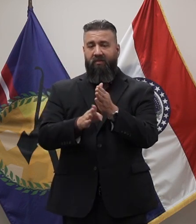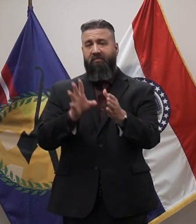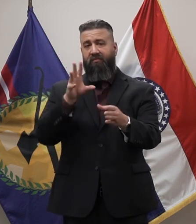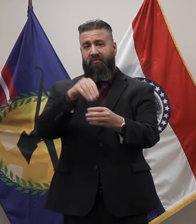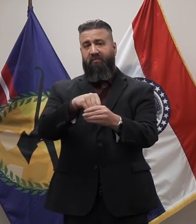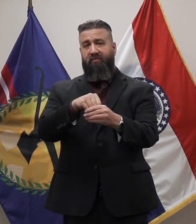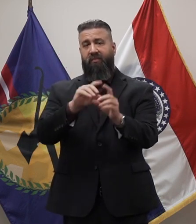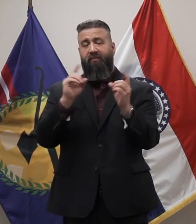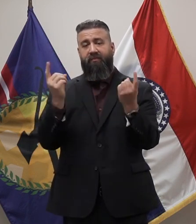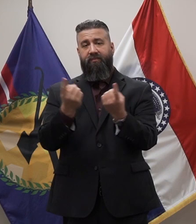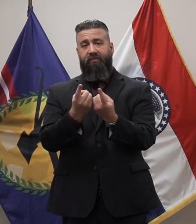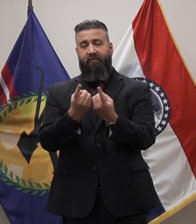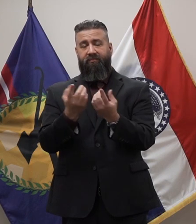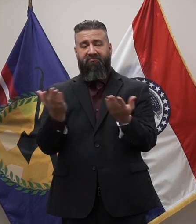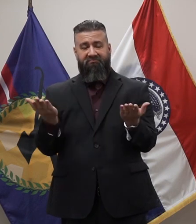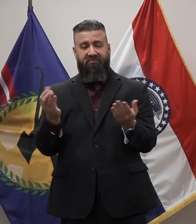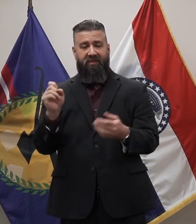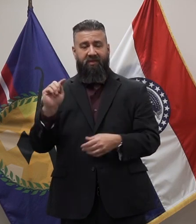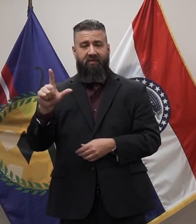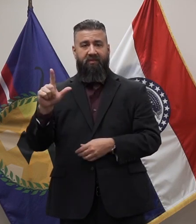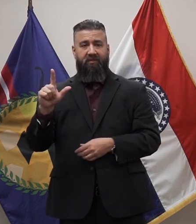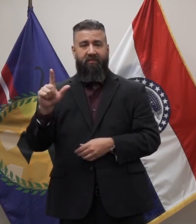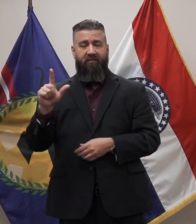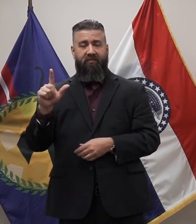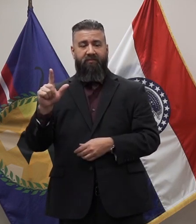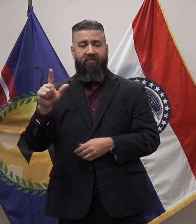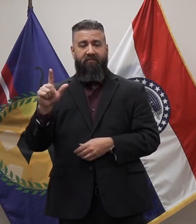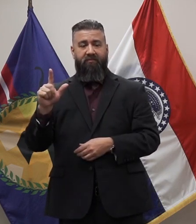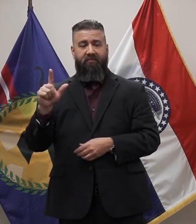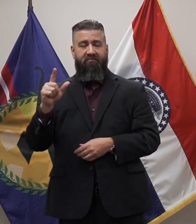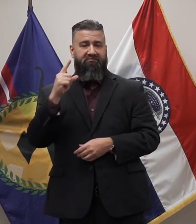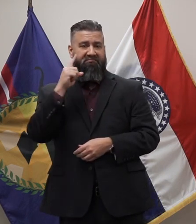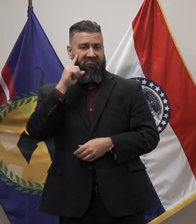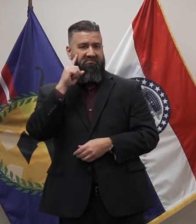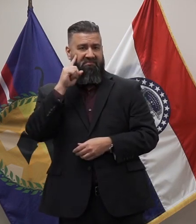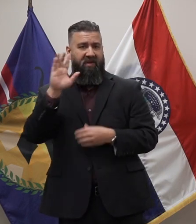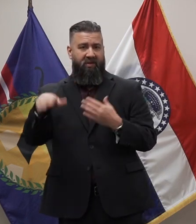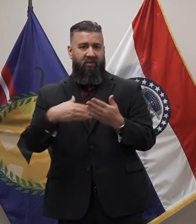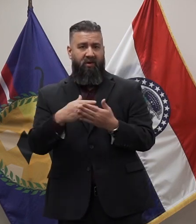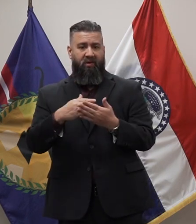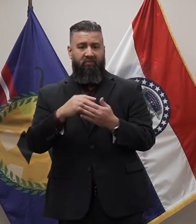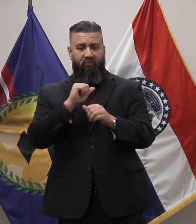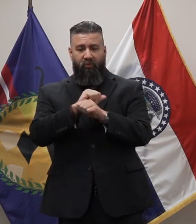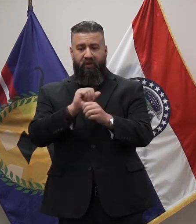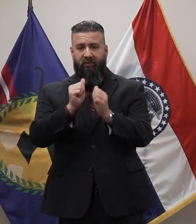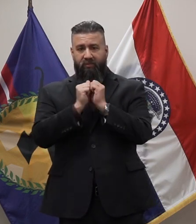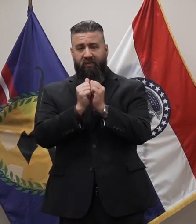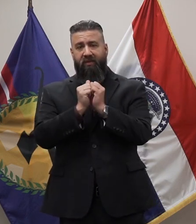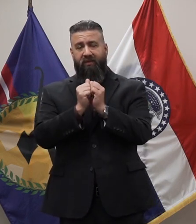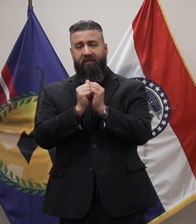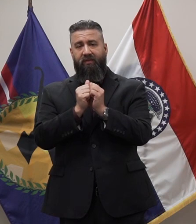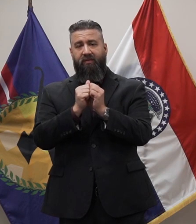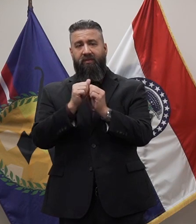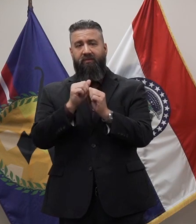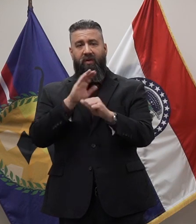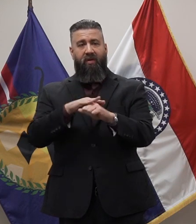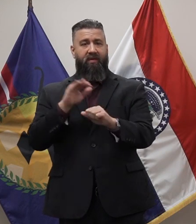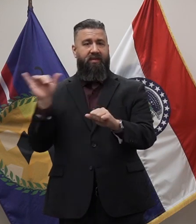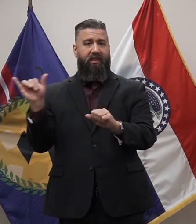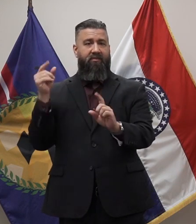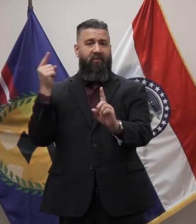participation department in St. Louis County, and I think we're all working together on the same goal here.